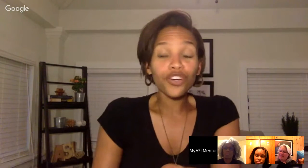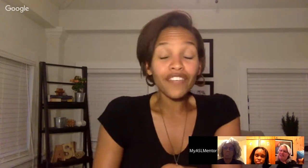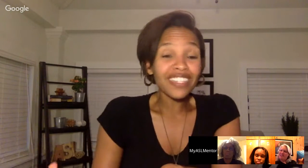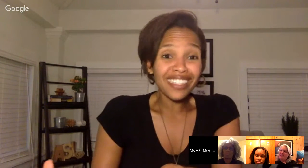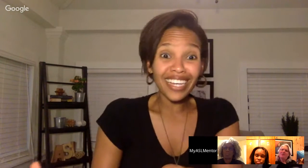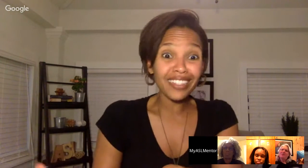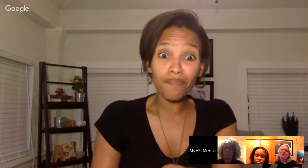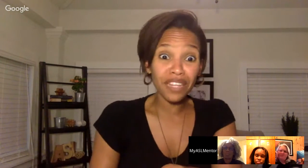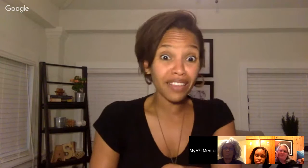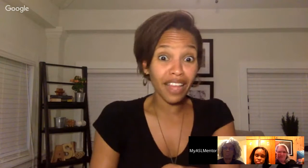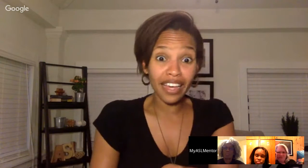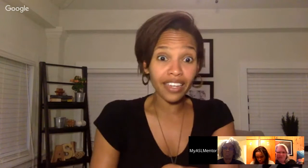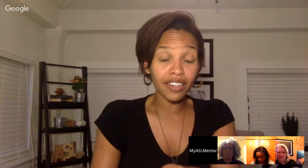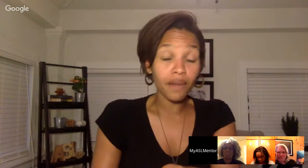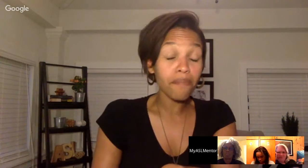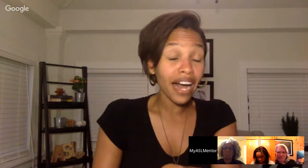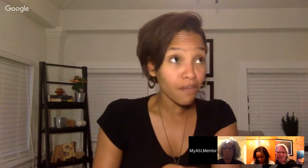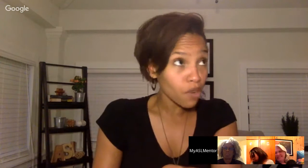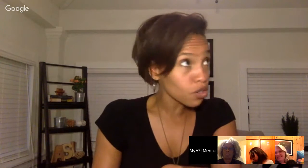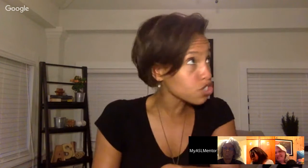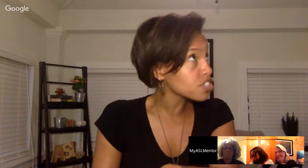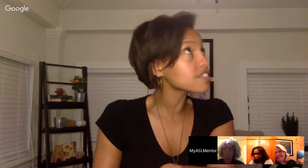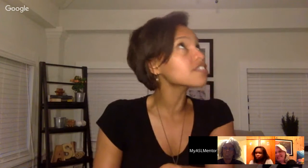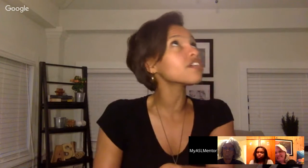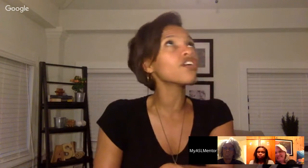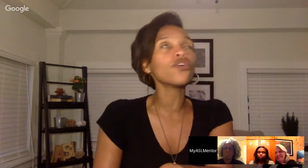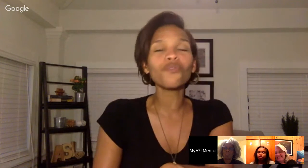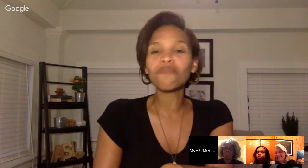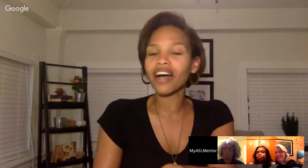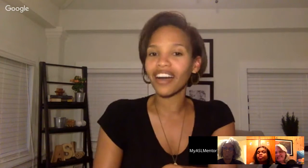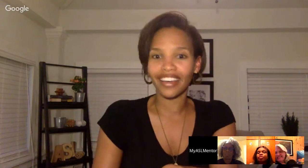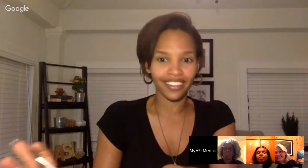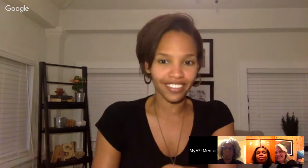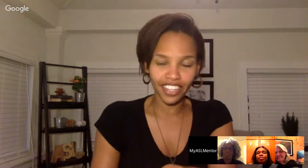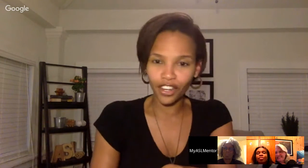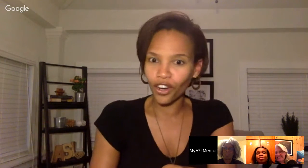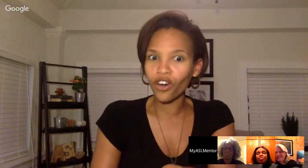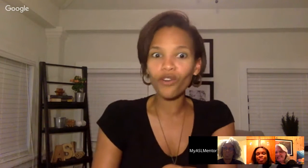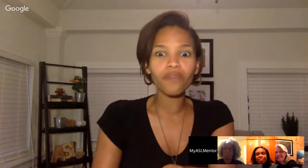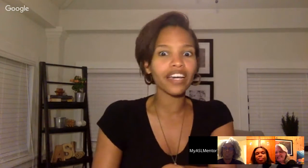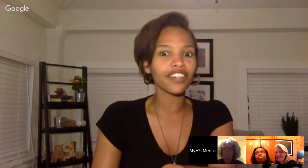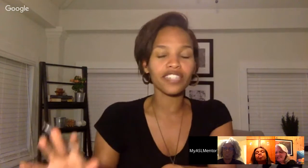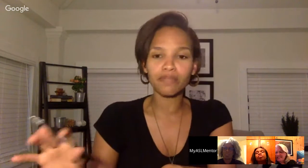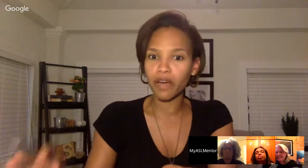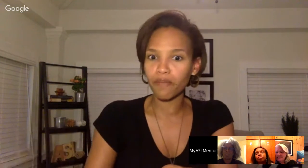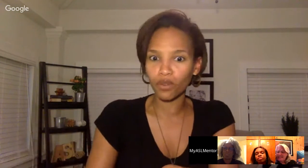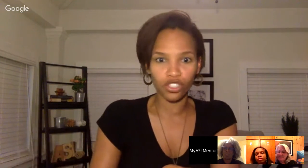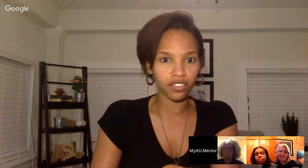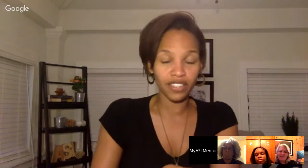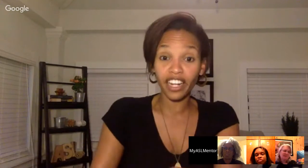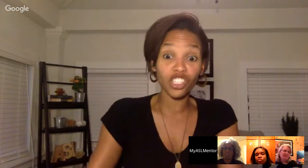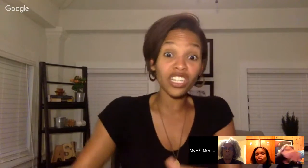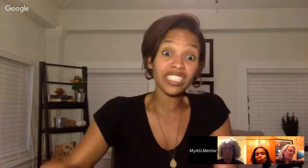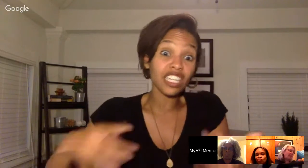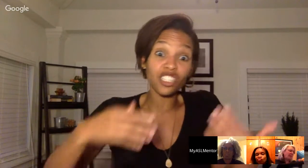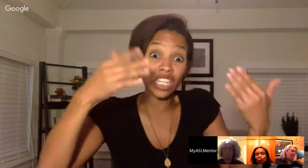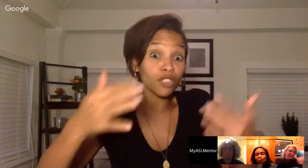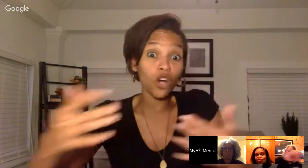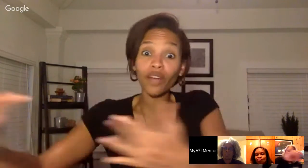you could even say something like, my emotions, oh my, oh my goodness, my emotions. And then she keeps going